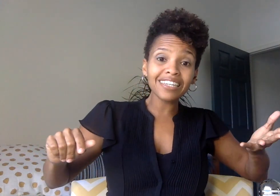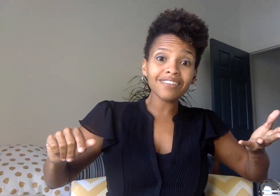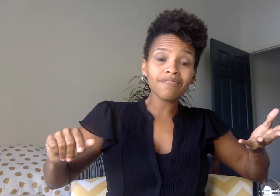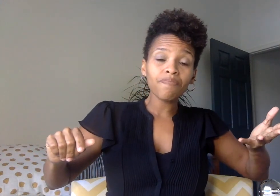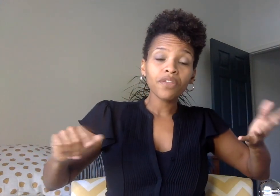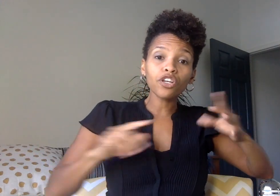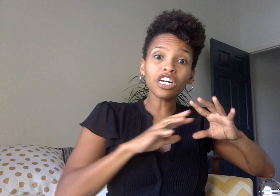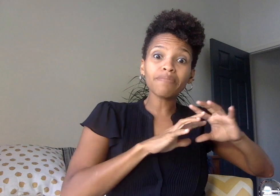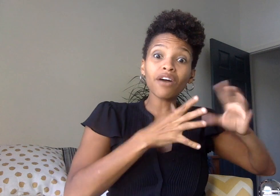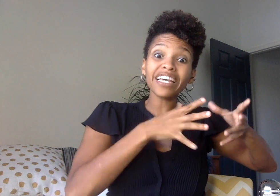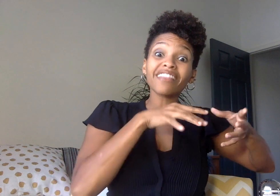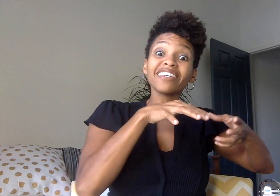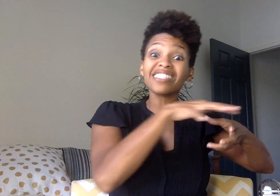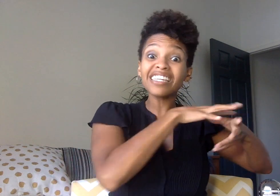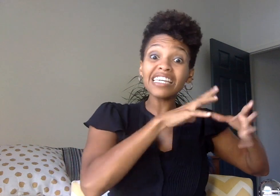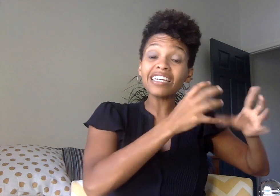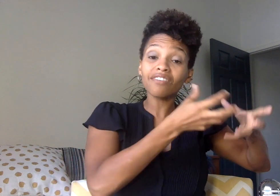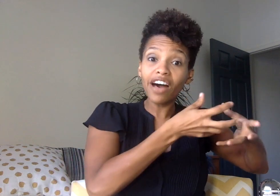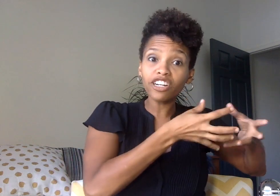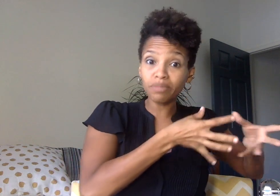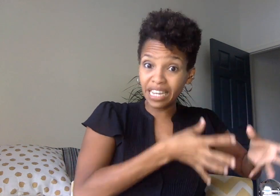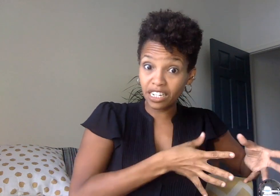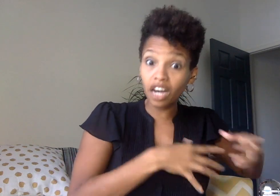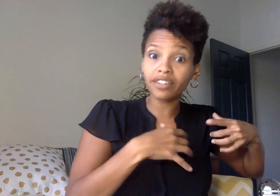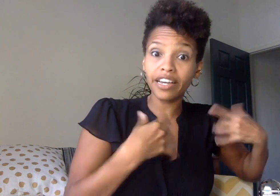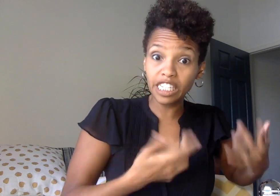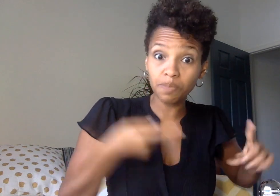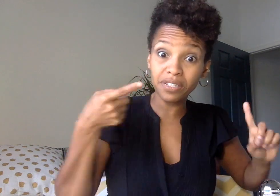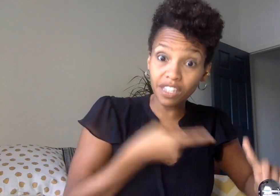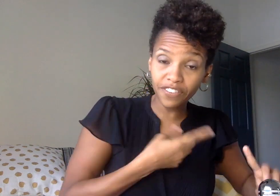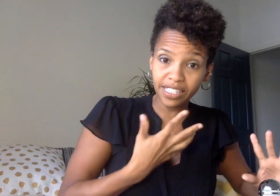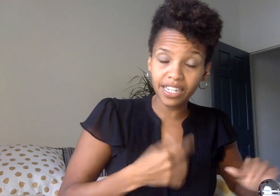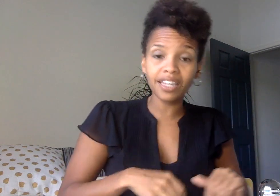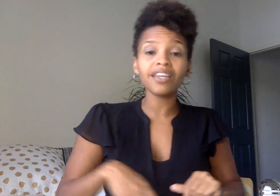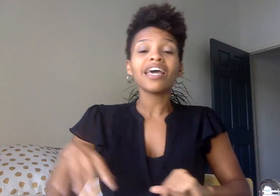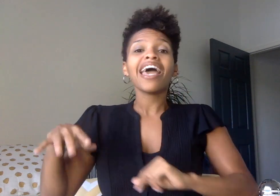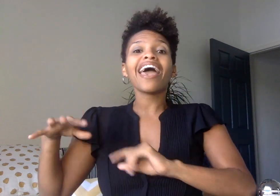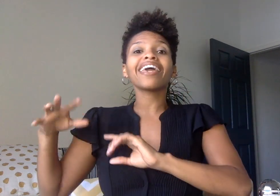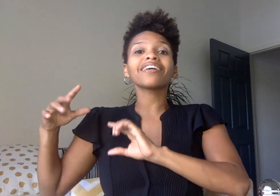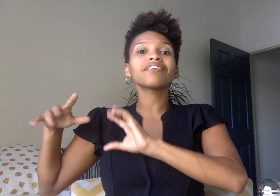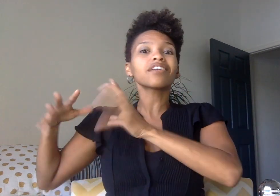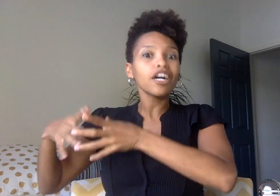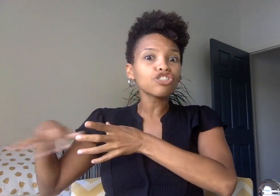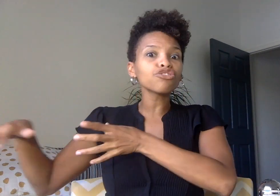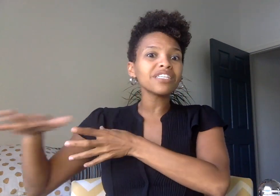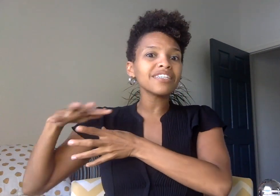city. You're talking about like the city environment and not a specific city, and the country,